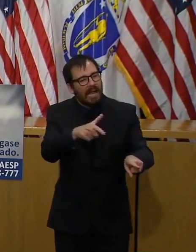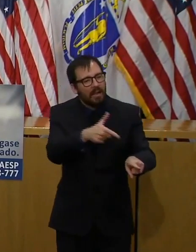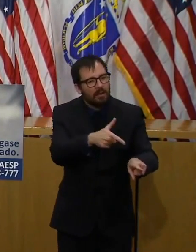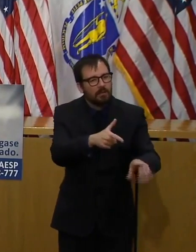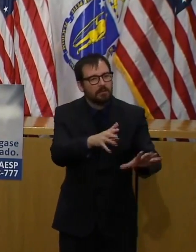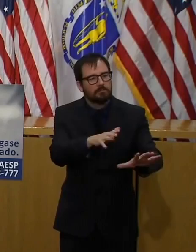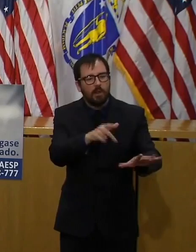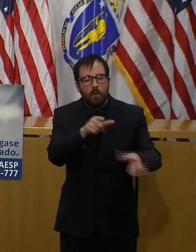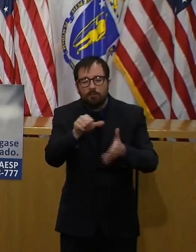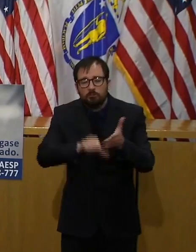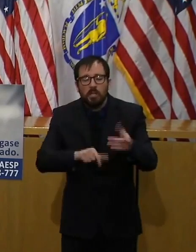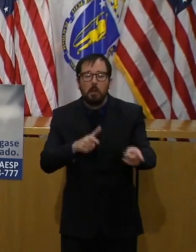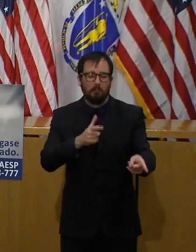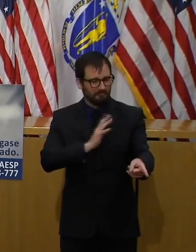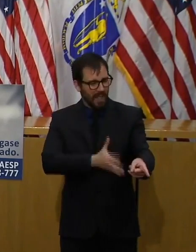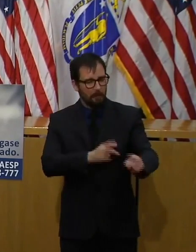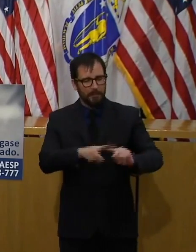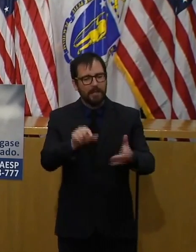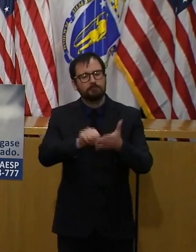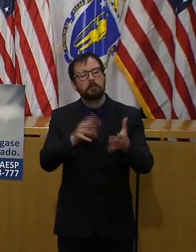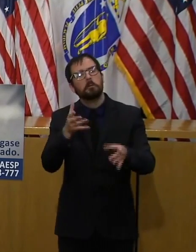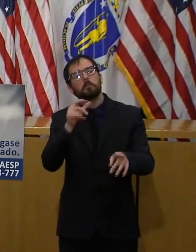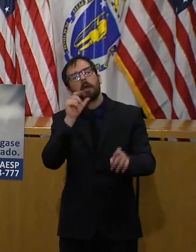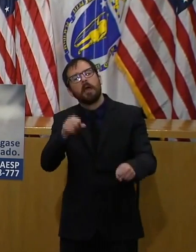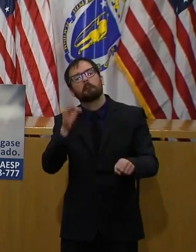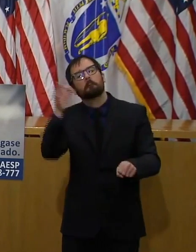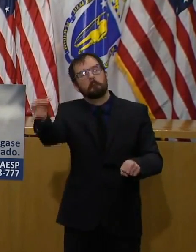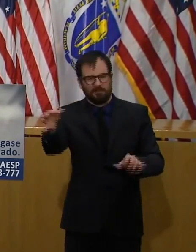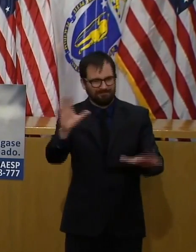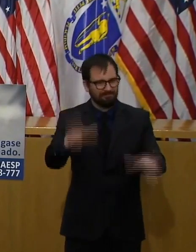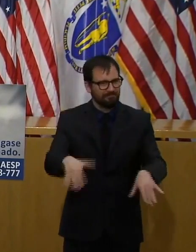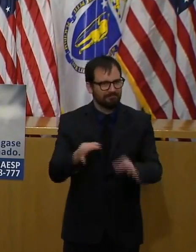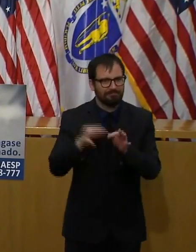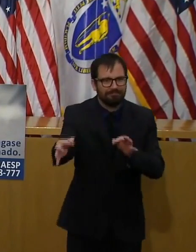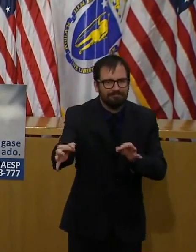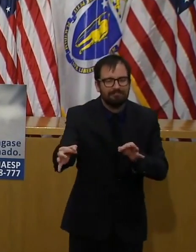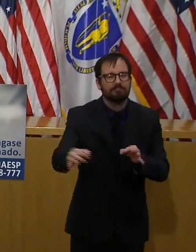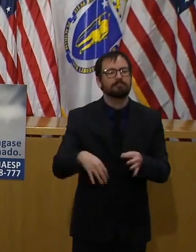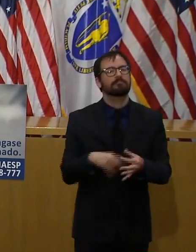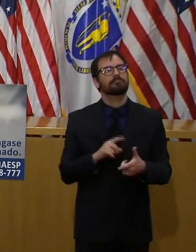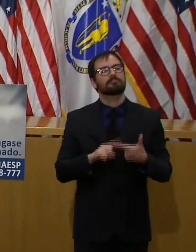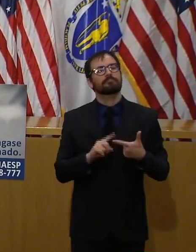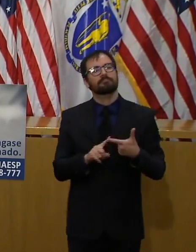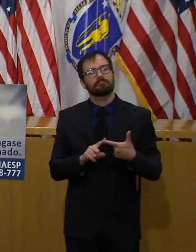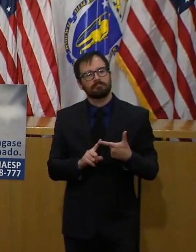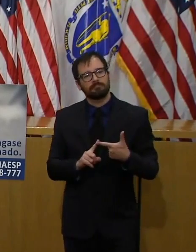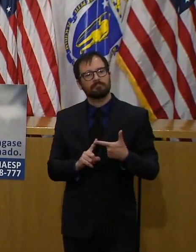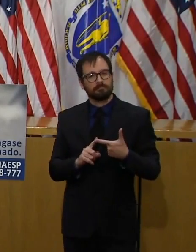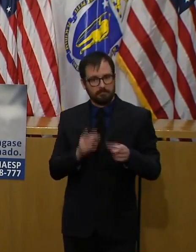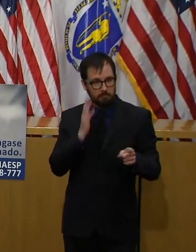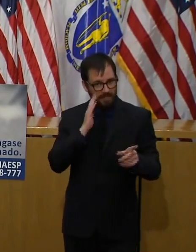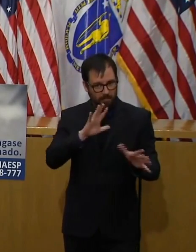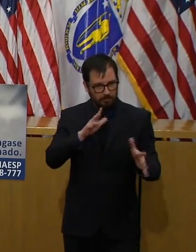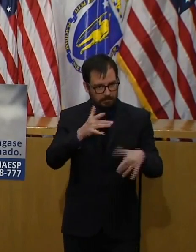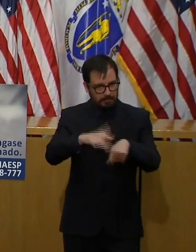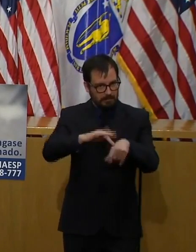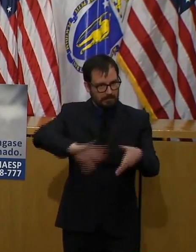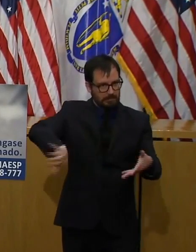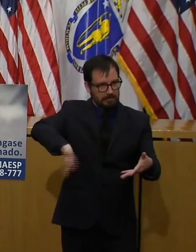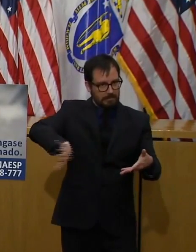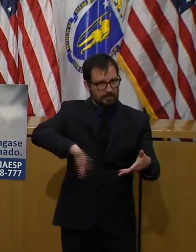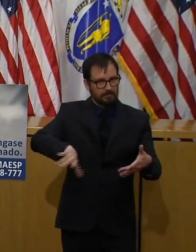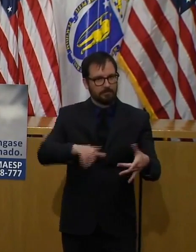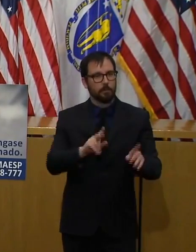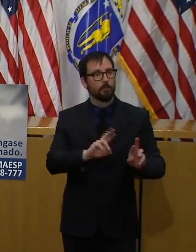designed to shrink the amount of activity that was going on in hospitals so that they could make the changes they needed to make to